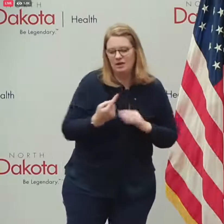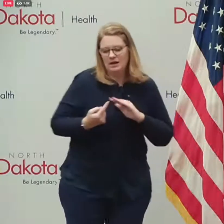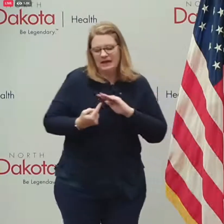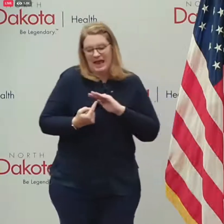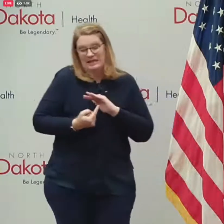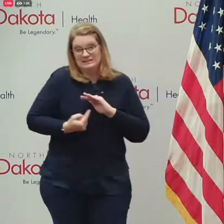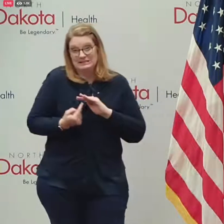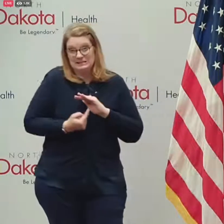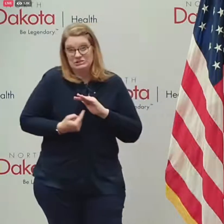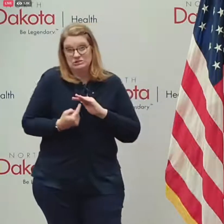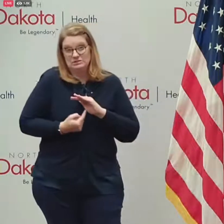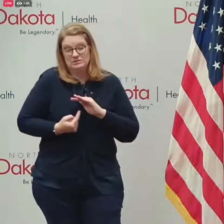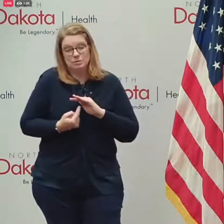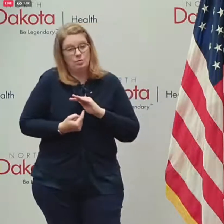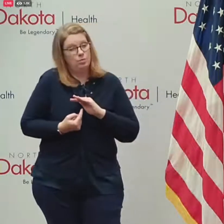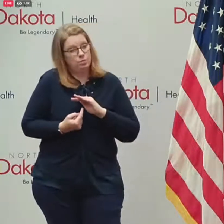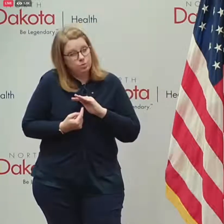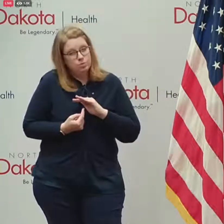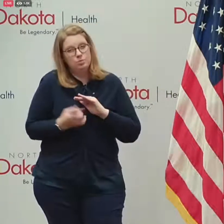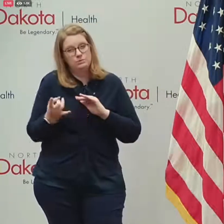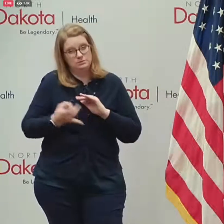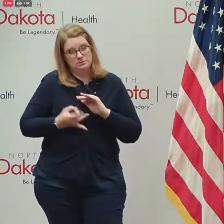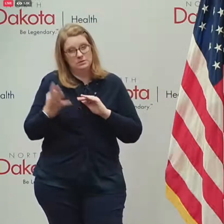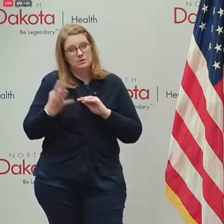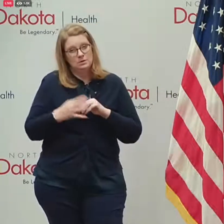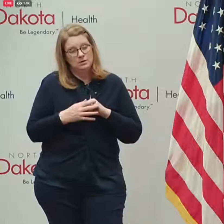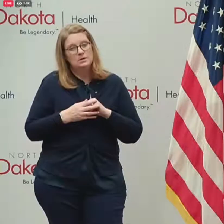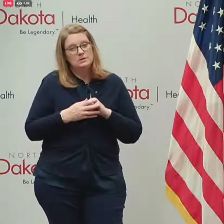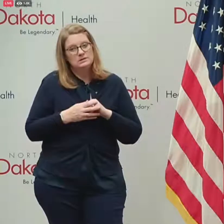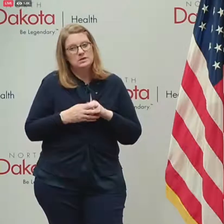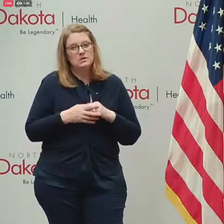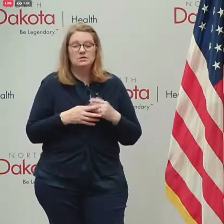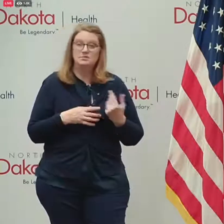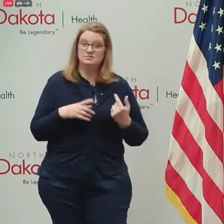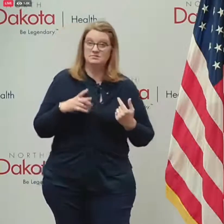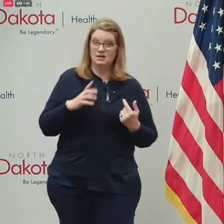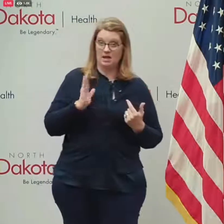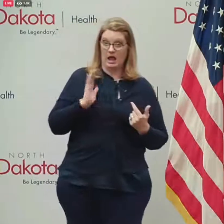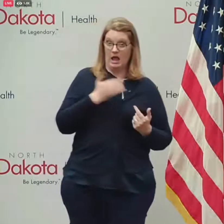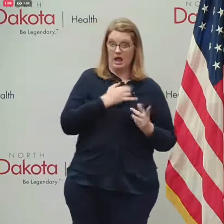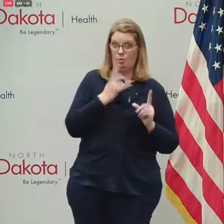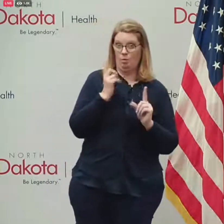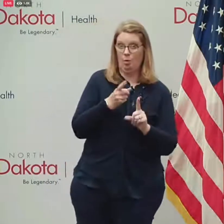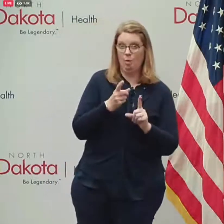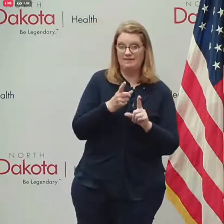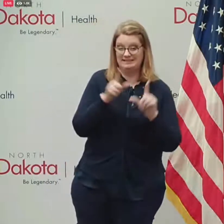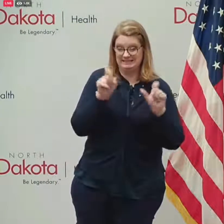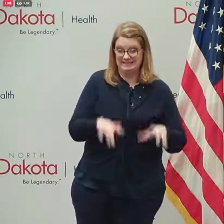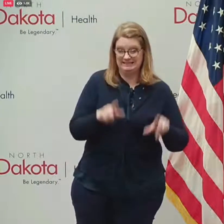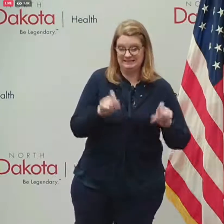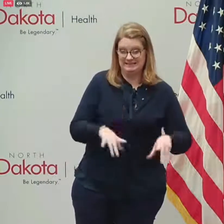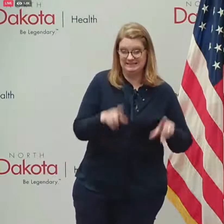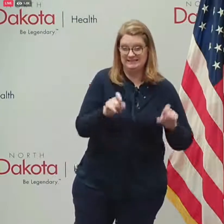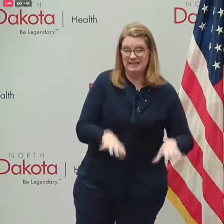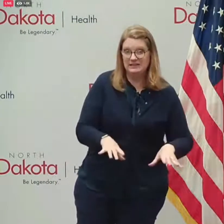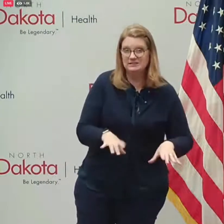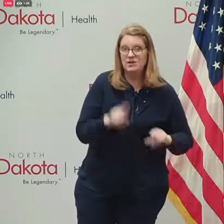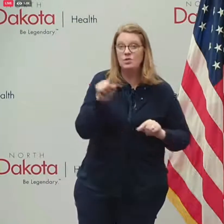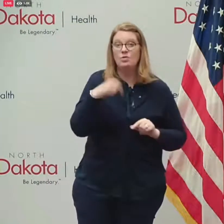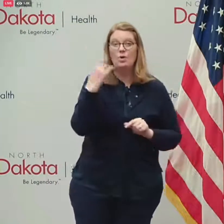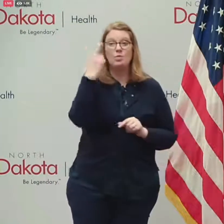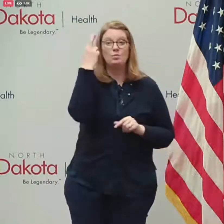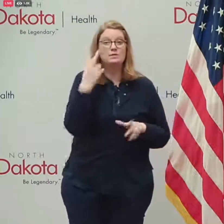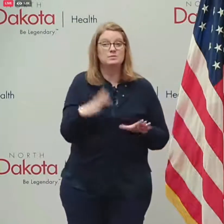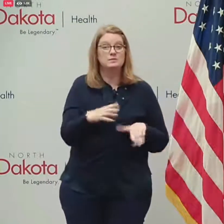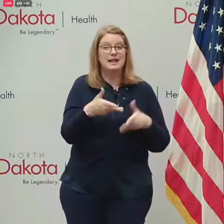that it can also be deadly. And so we were working very hard on that side of it, and the only thing that allowed us to do that and do it